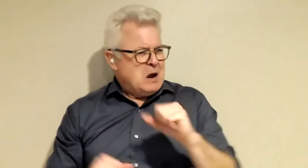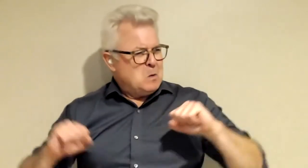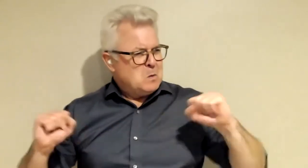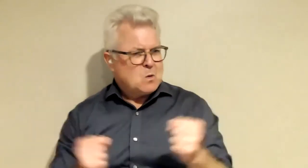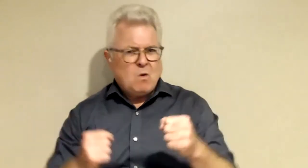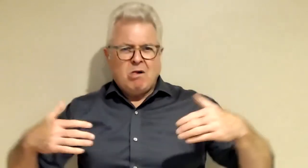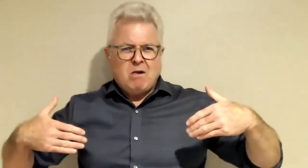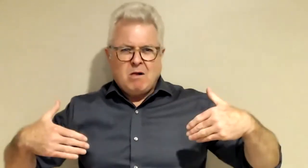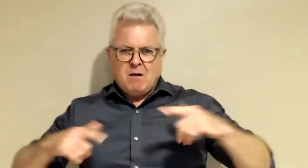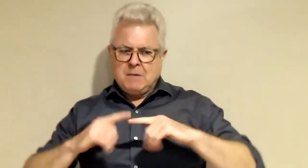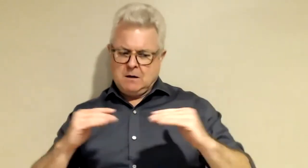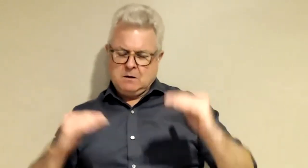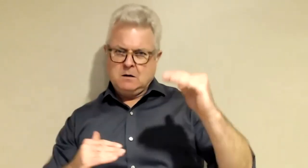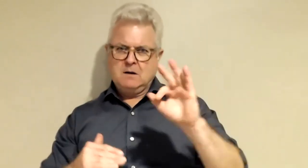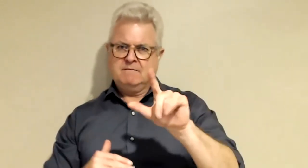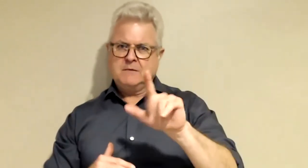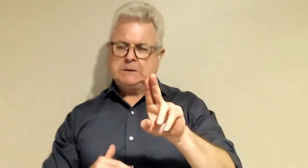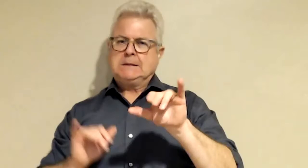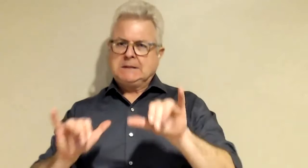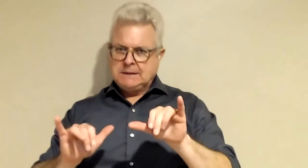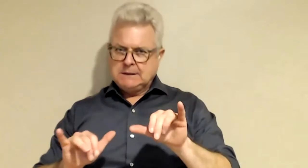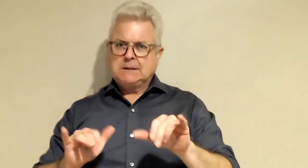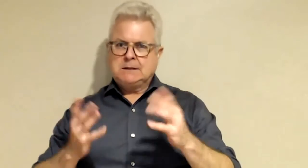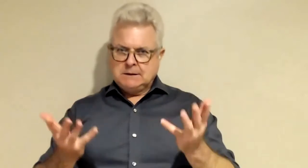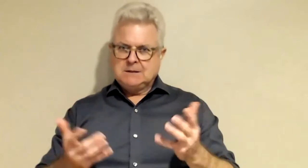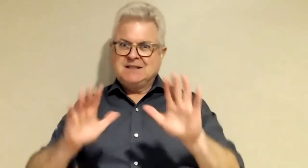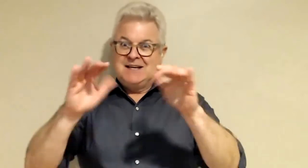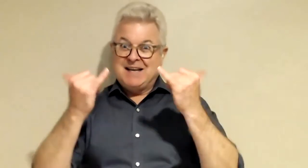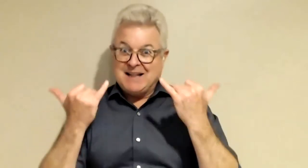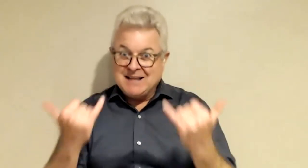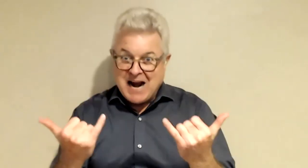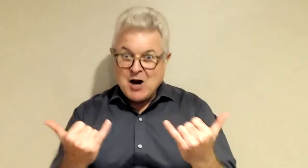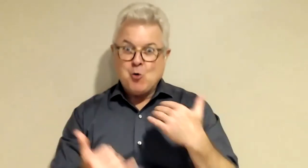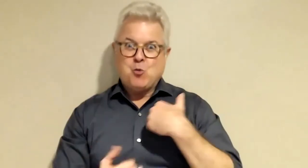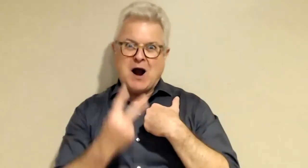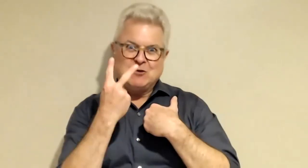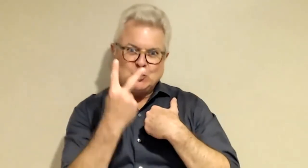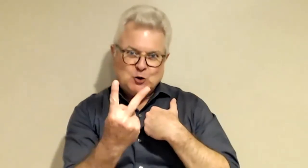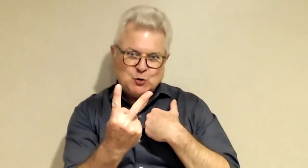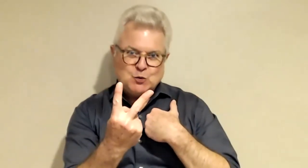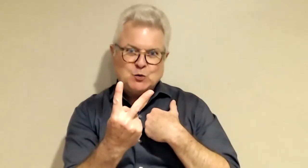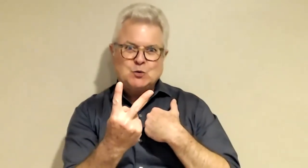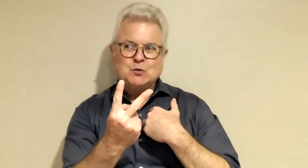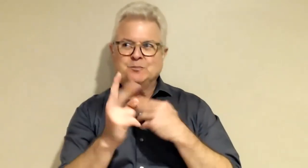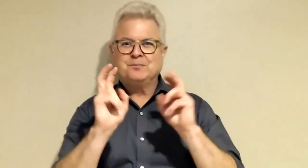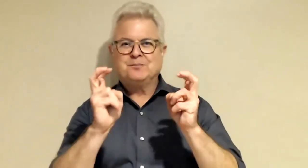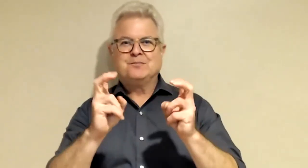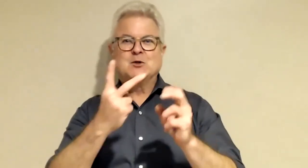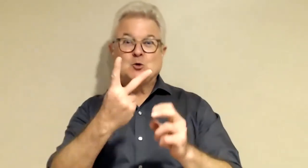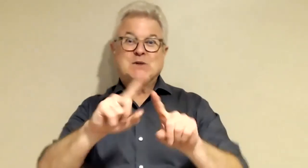And because the winter is not really here yet, and it's still warm temperatures, yet the flu did embark upon us very early. So now we